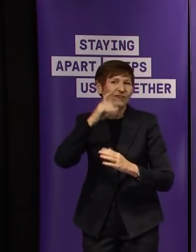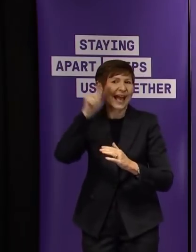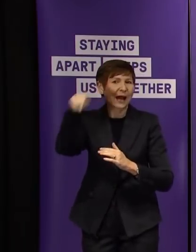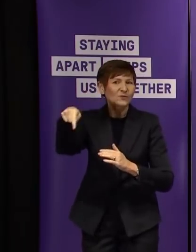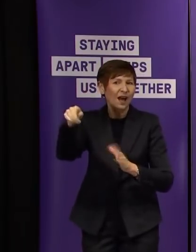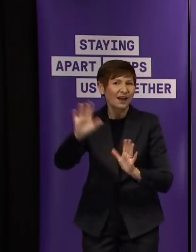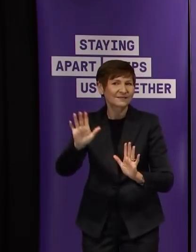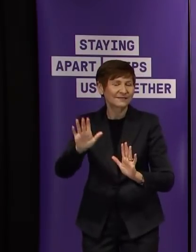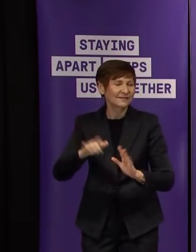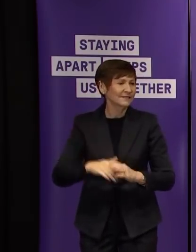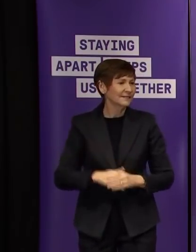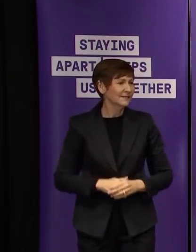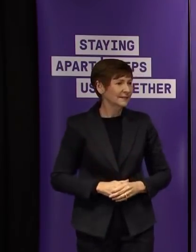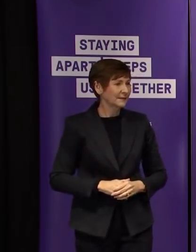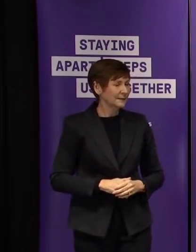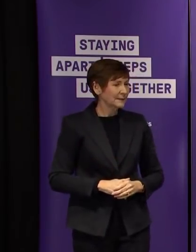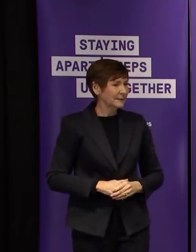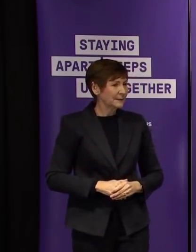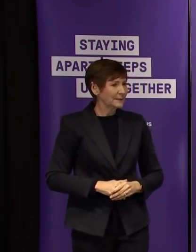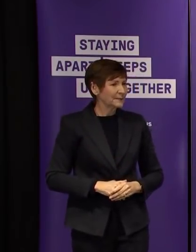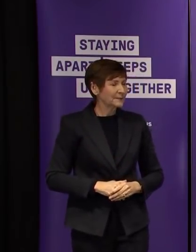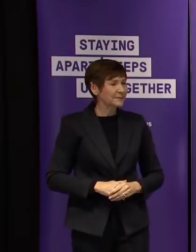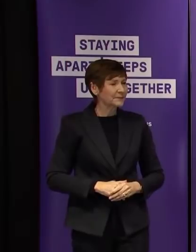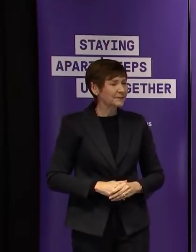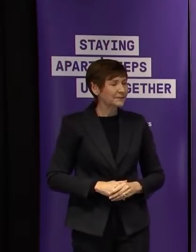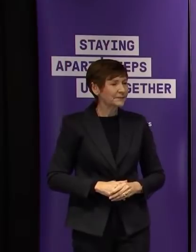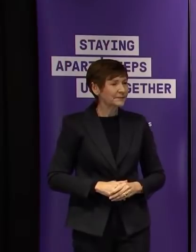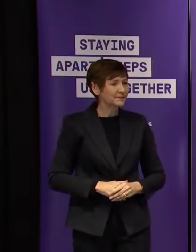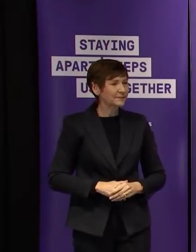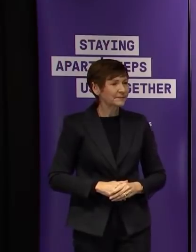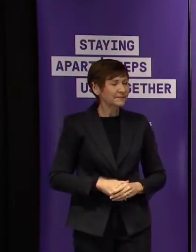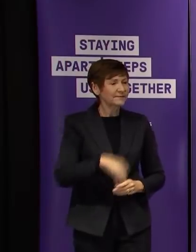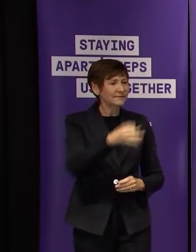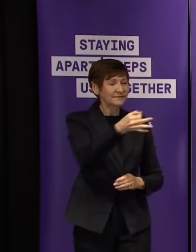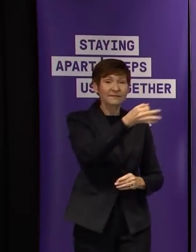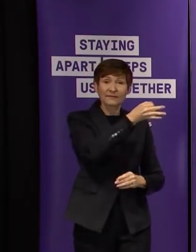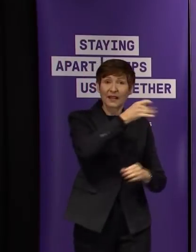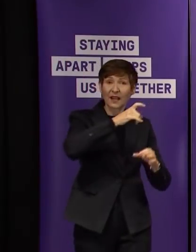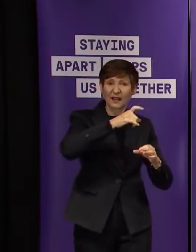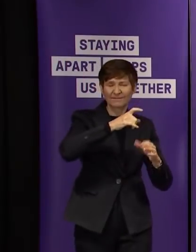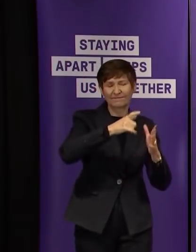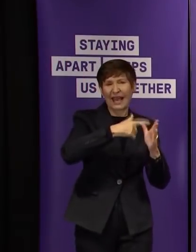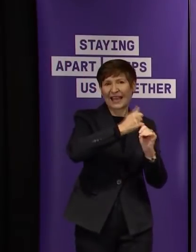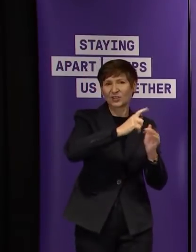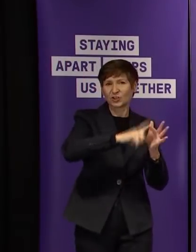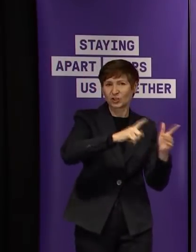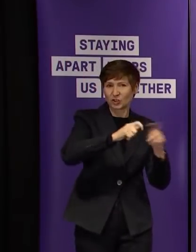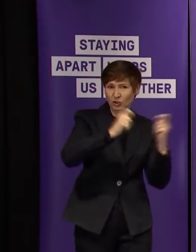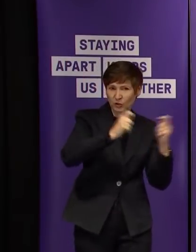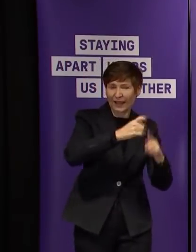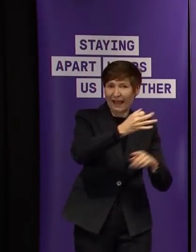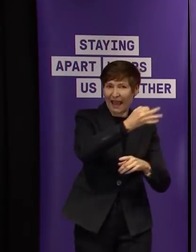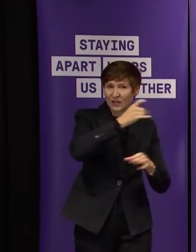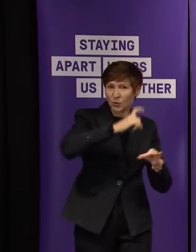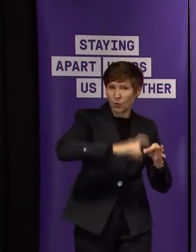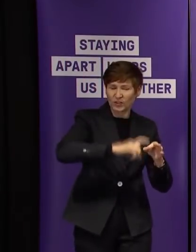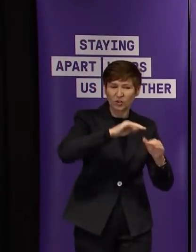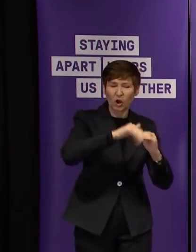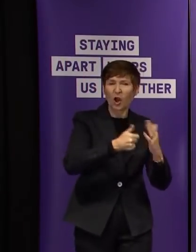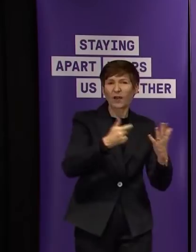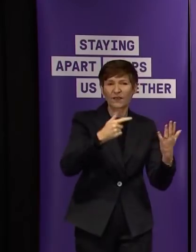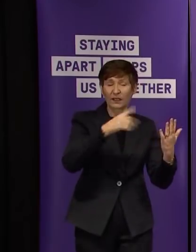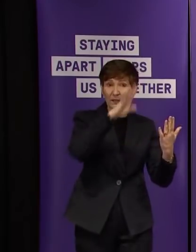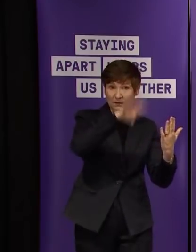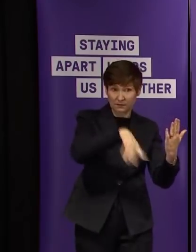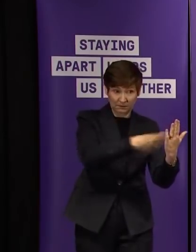regional Victoria's restrictions? Do we have to achieve like a certain number of cases? Yeah, it depends on the speed